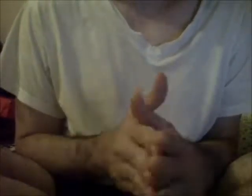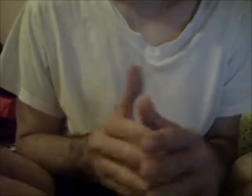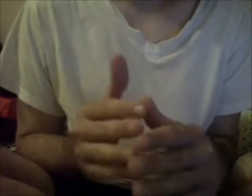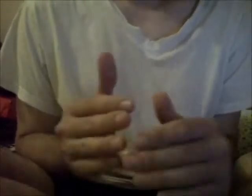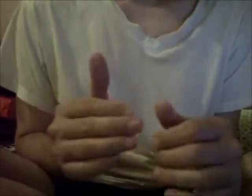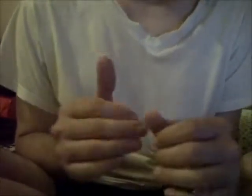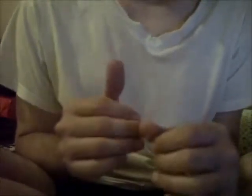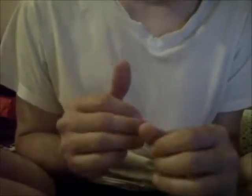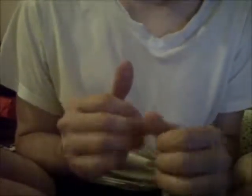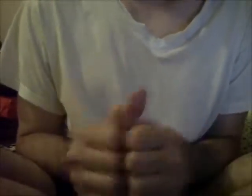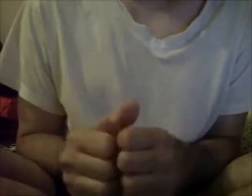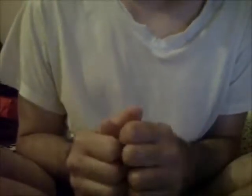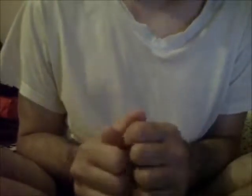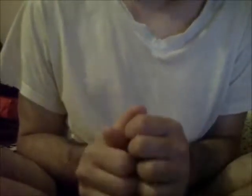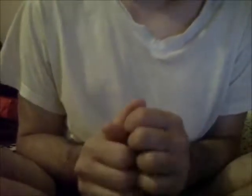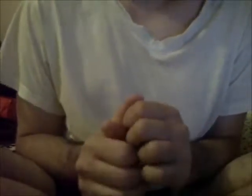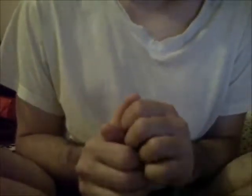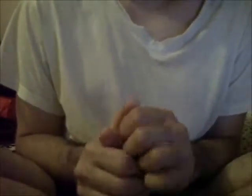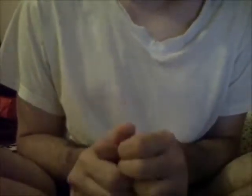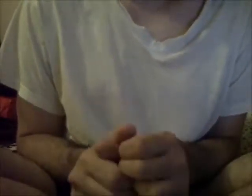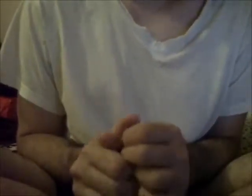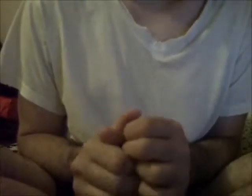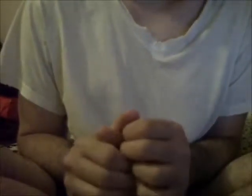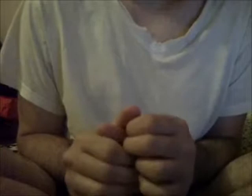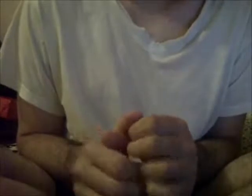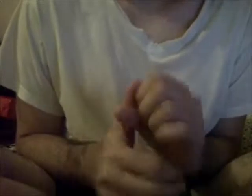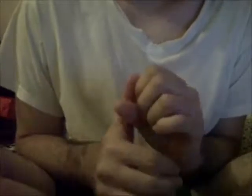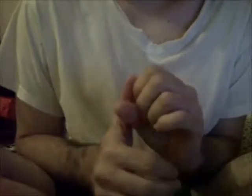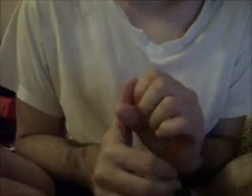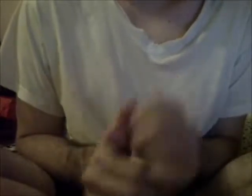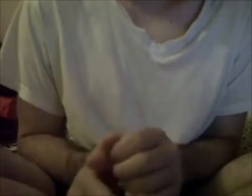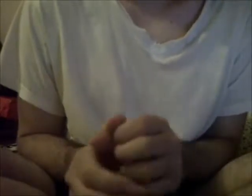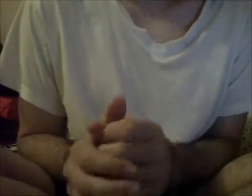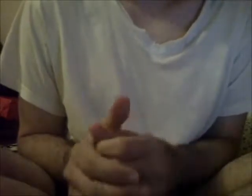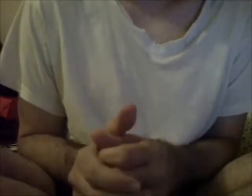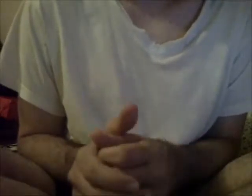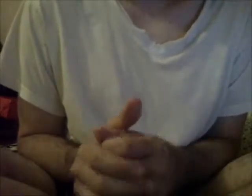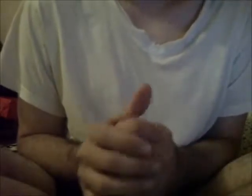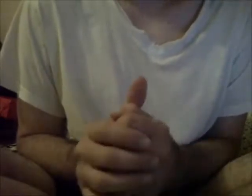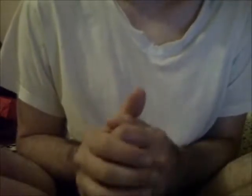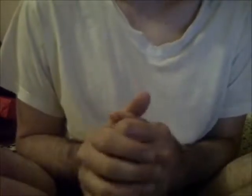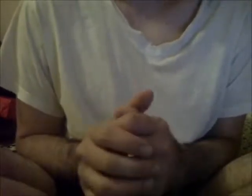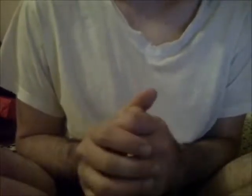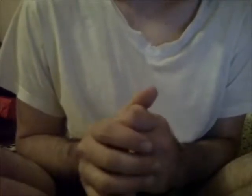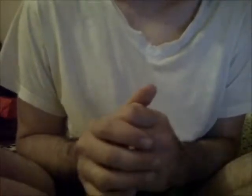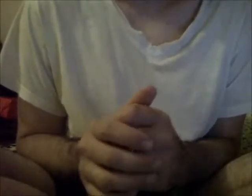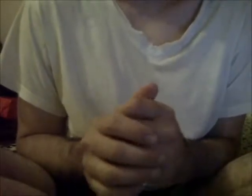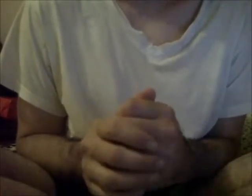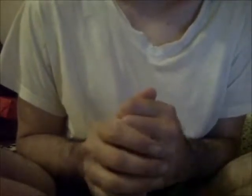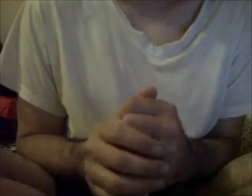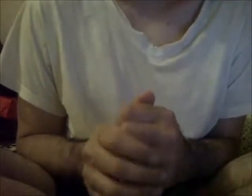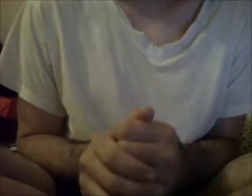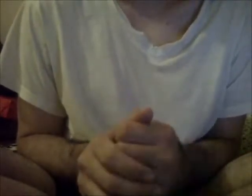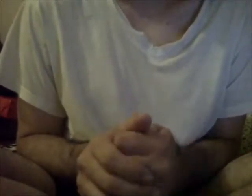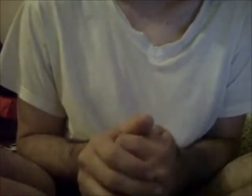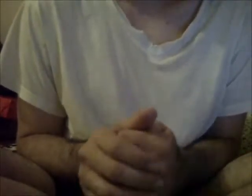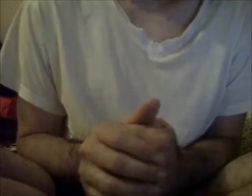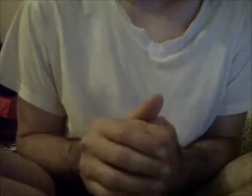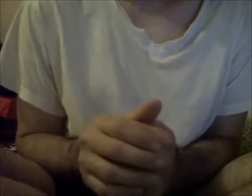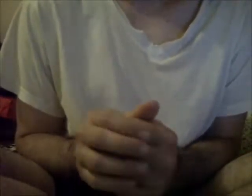says, "Then he will also say to those on his left, 'Depart from me, accursed ones, into the eternal fire, which has